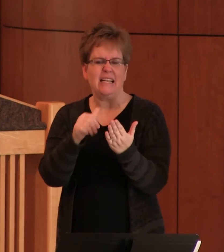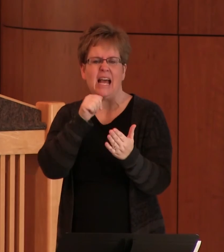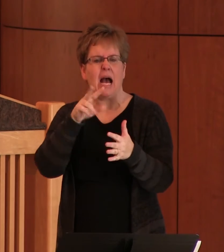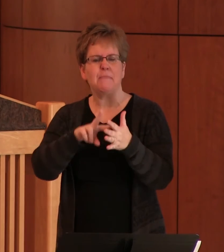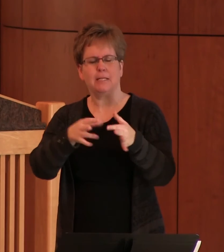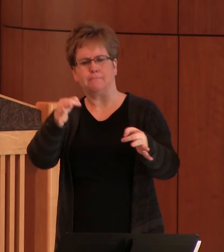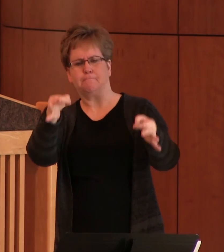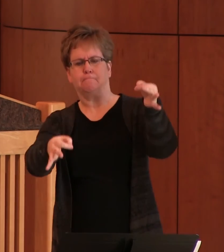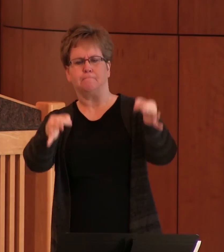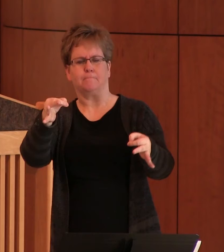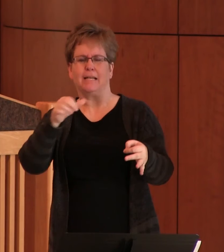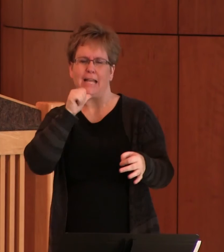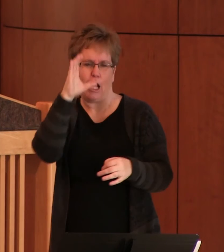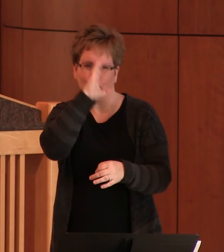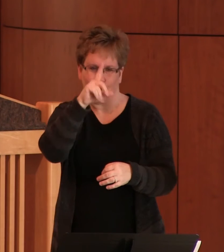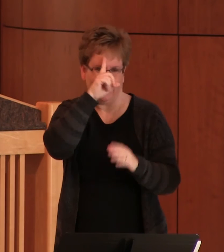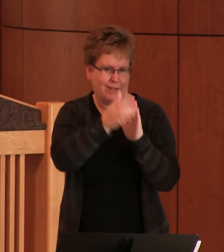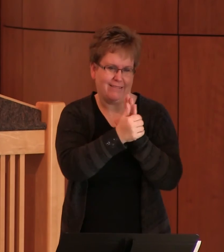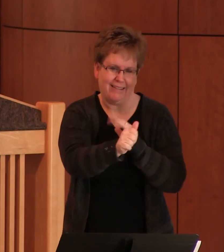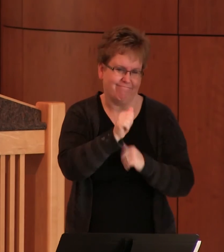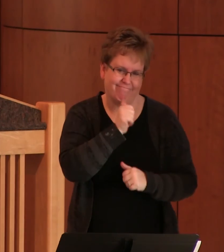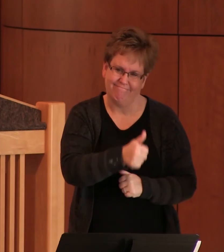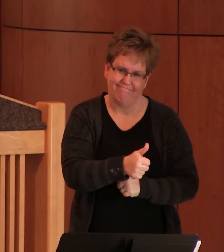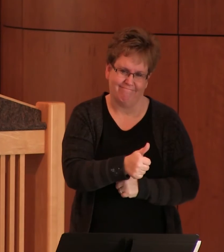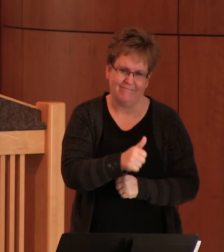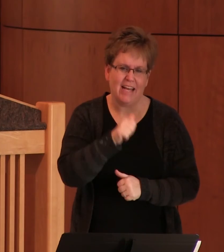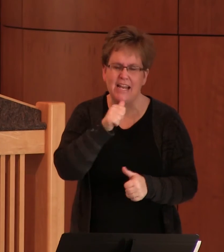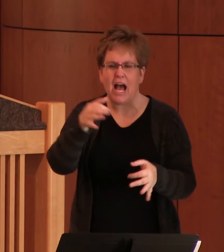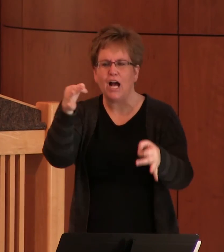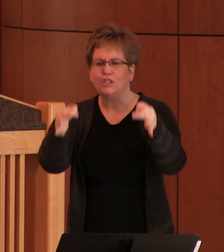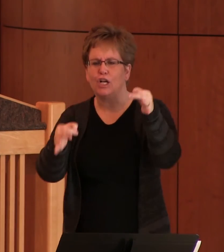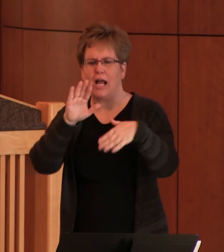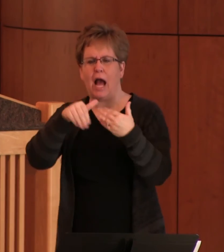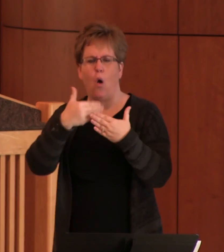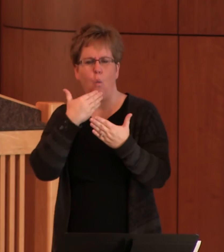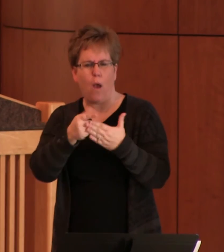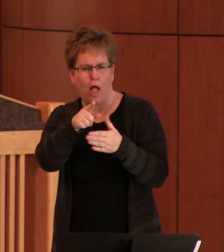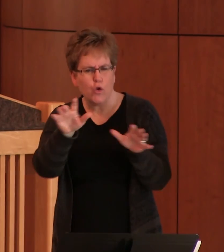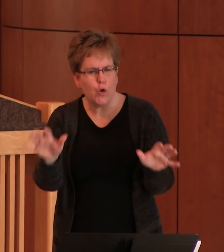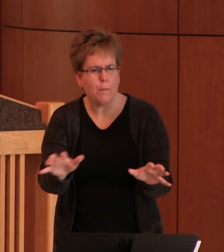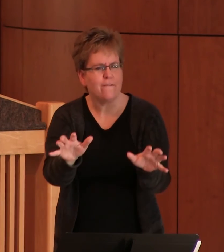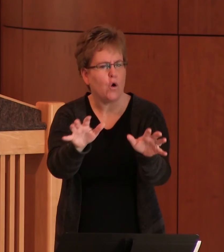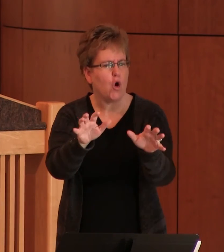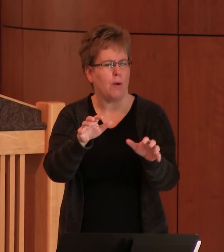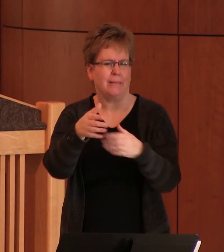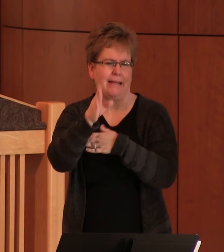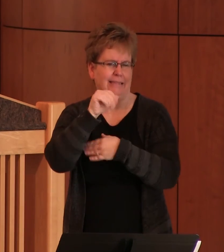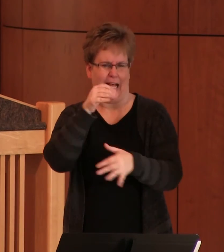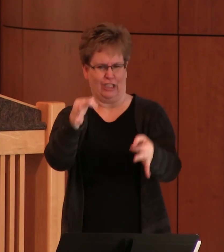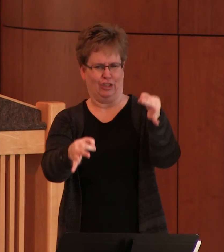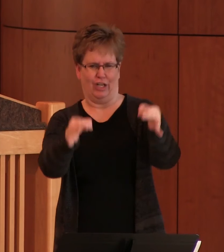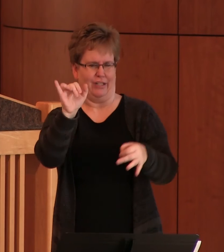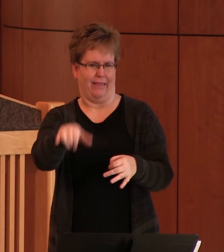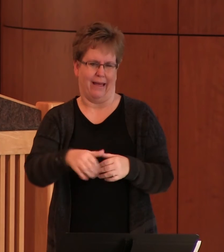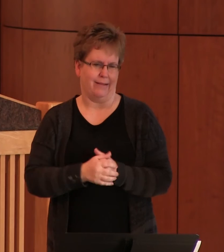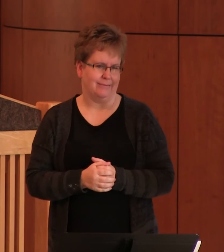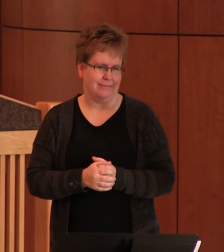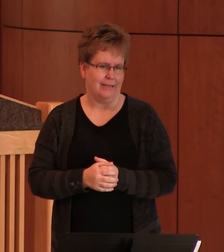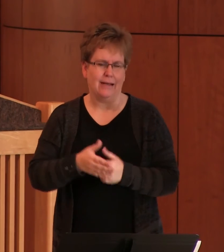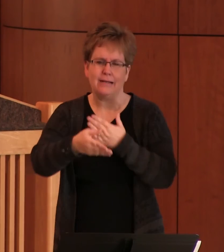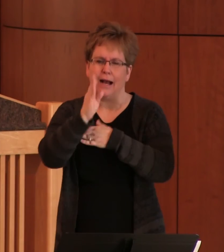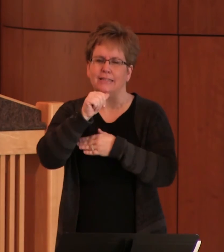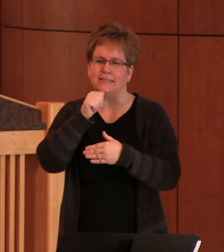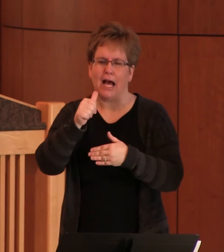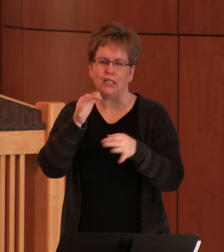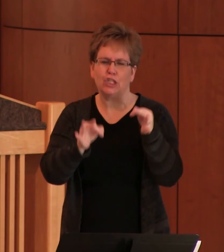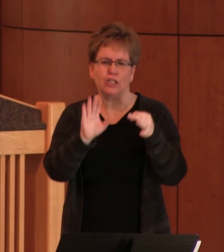like it's a talent search. The judgment isn't about how well we perform or how well we do, the return